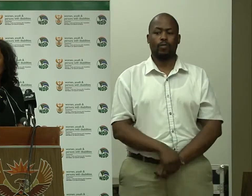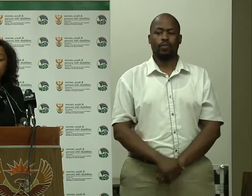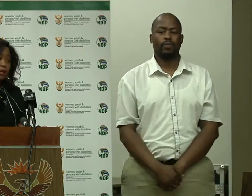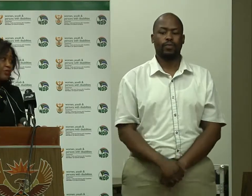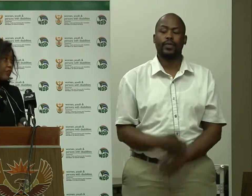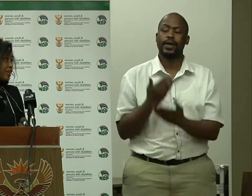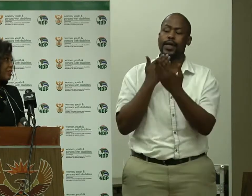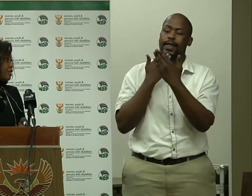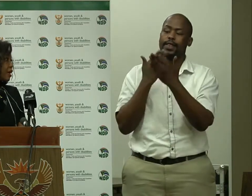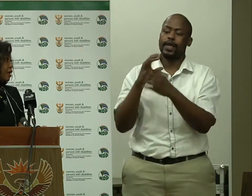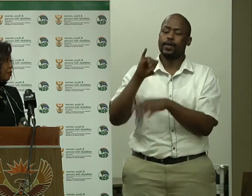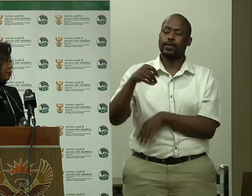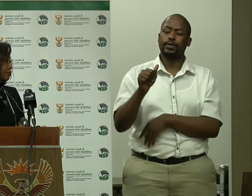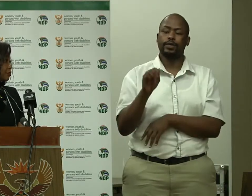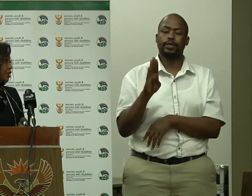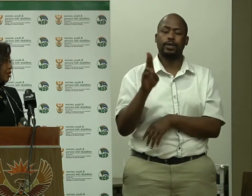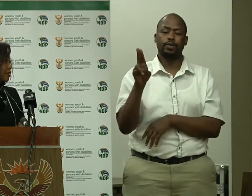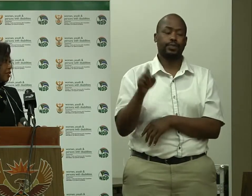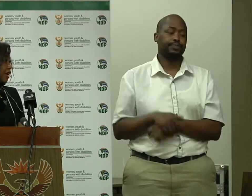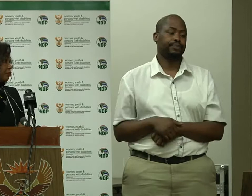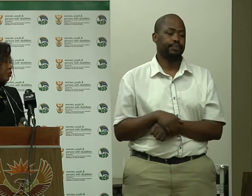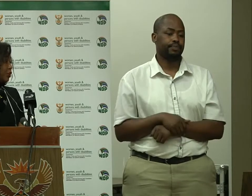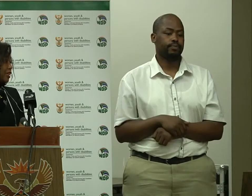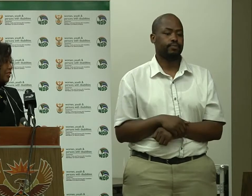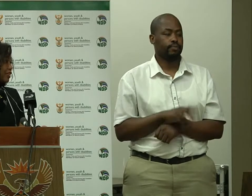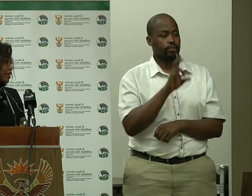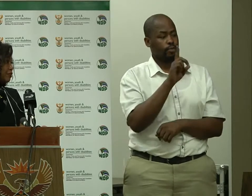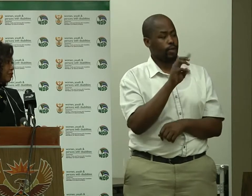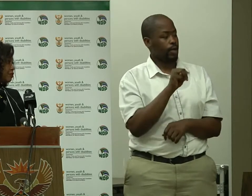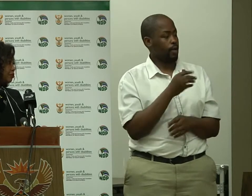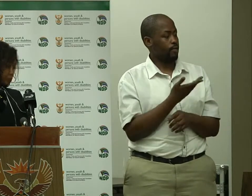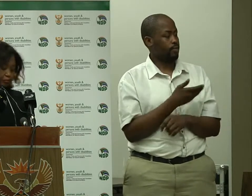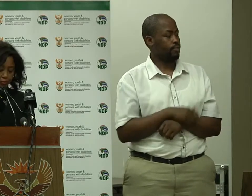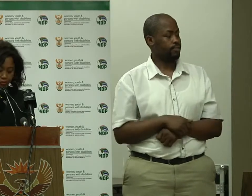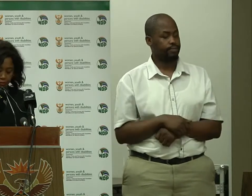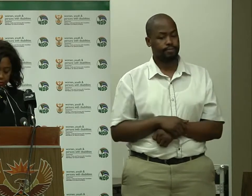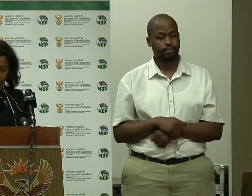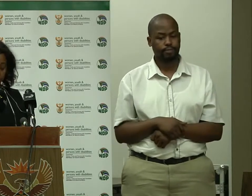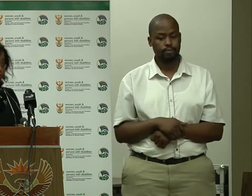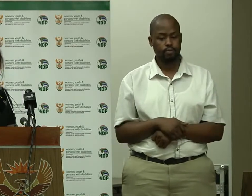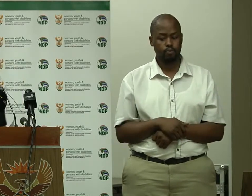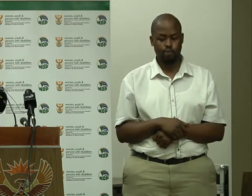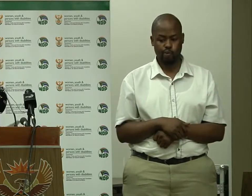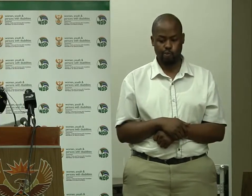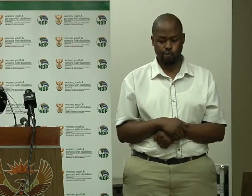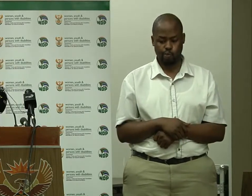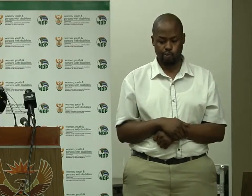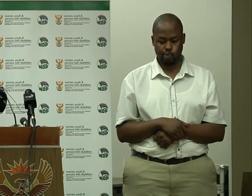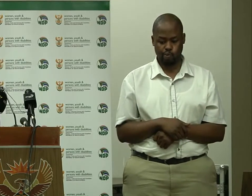Okay, thank you, Jabu, for that. DM, do you want to take that?